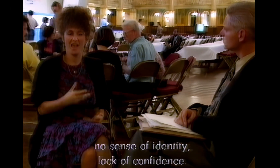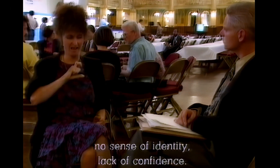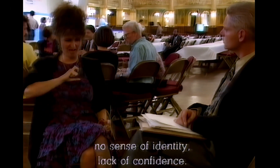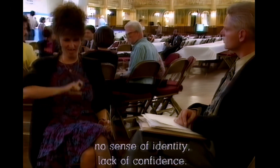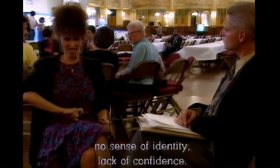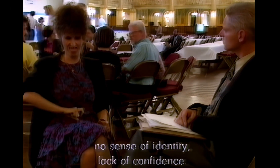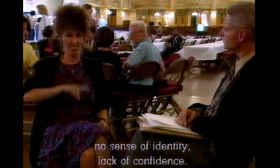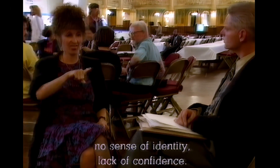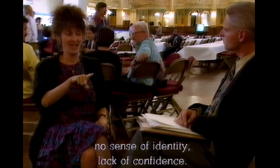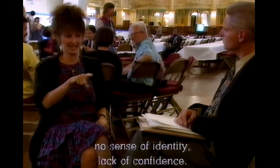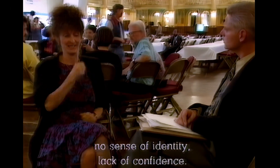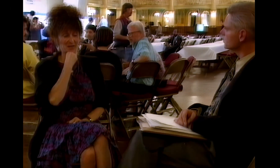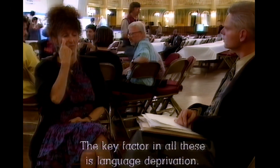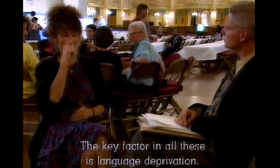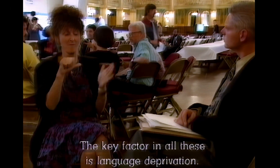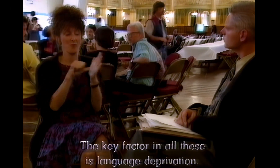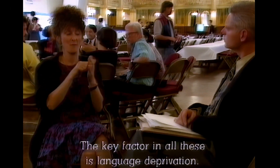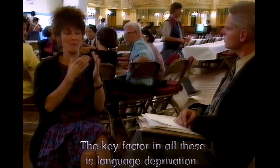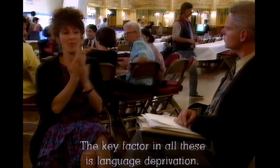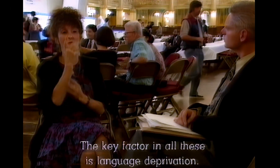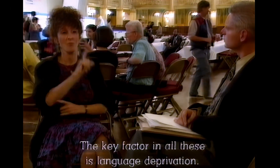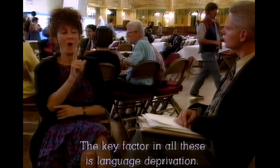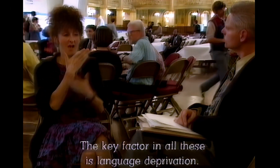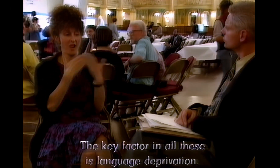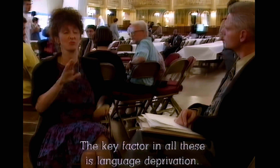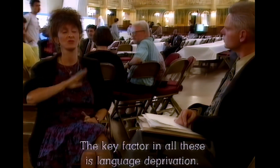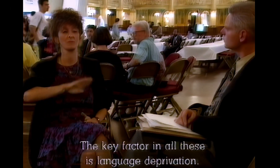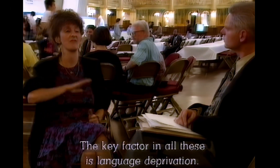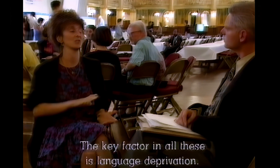confidence. The key factor in all these is language deprivation.